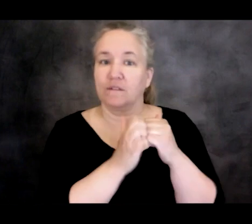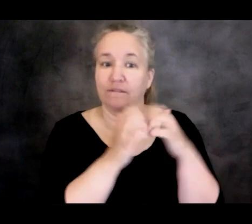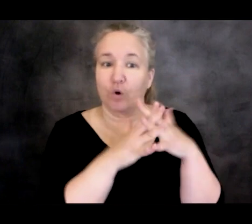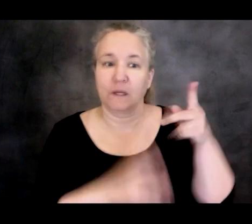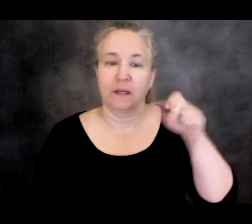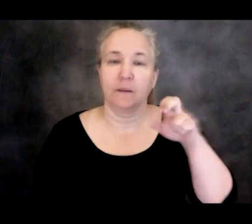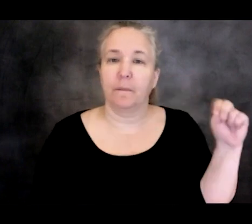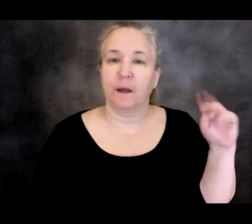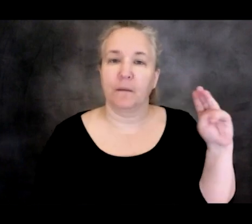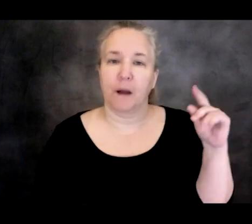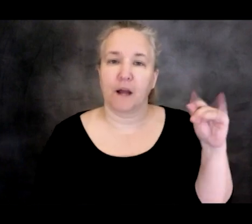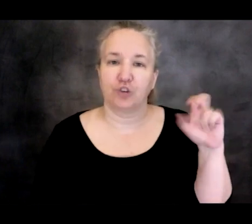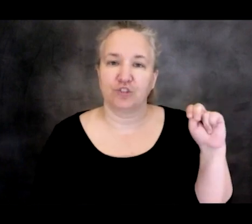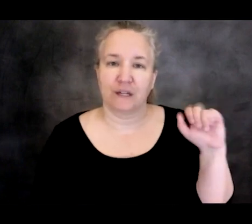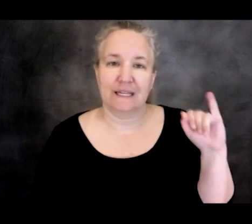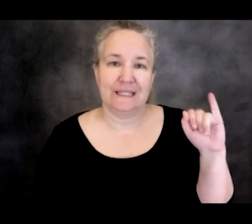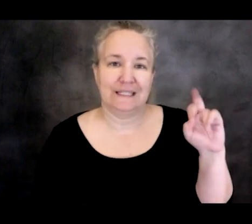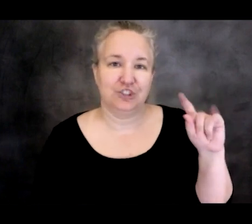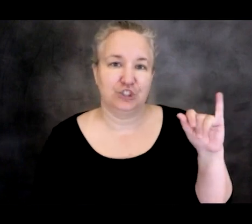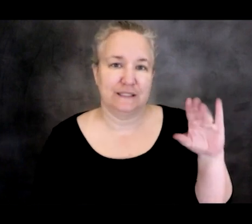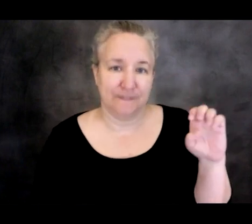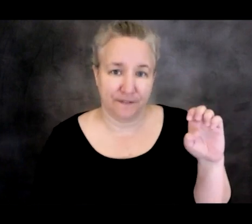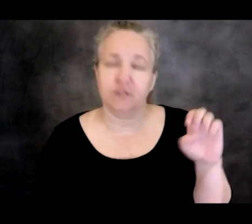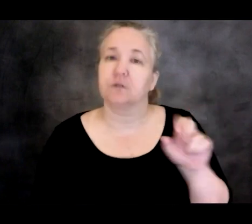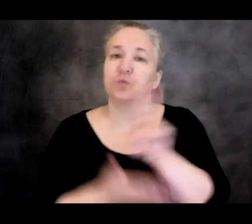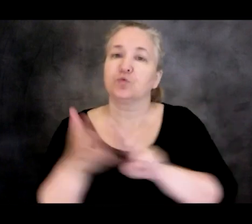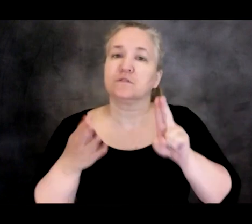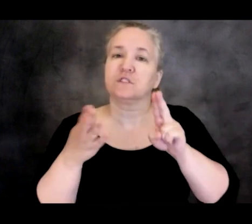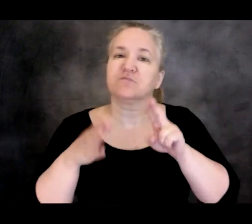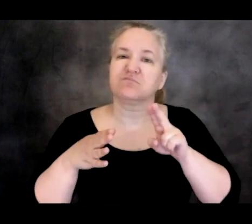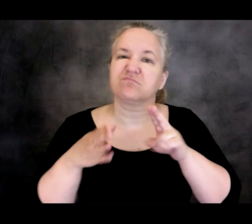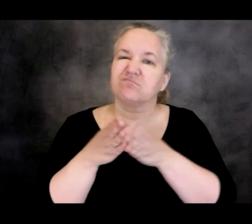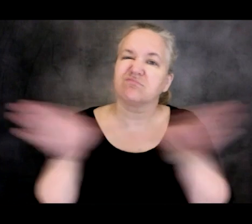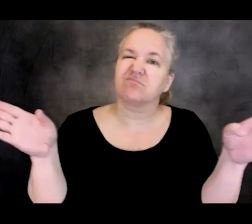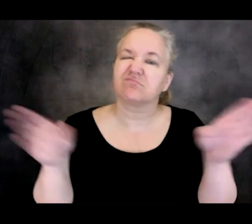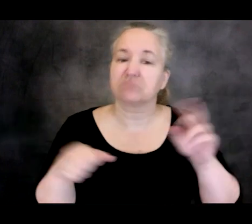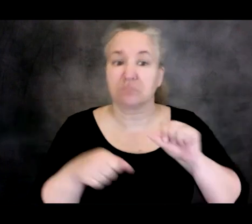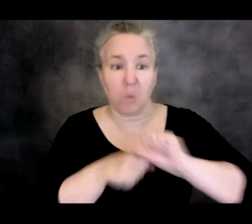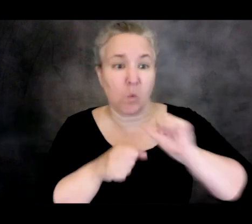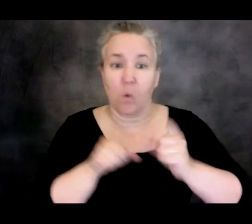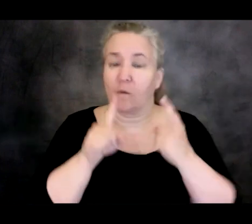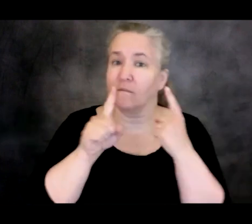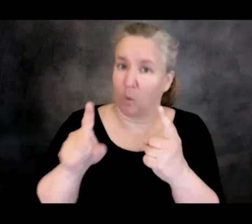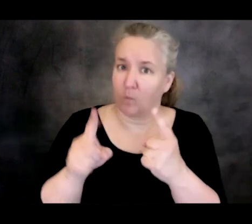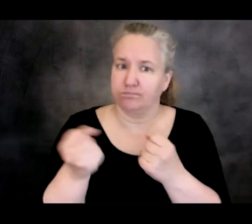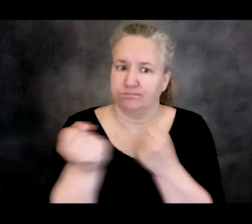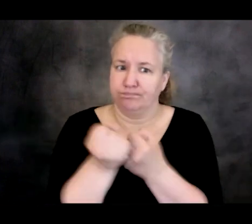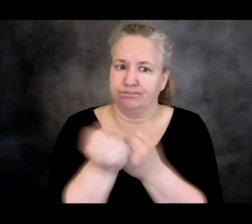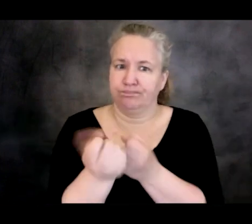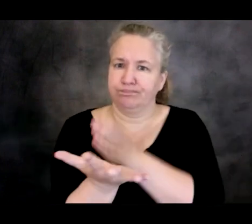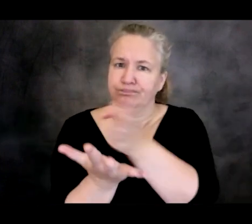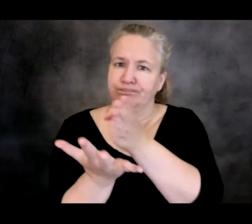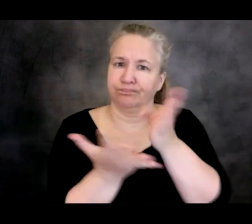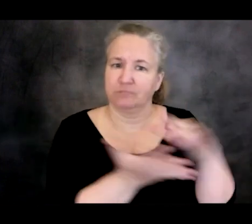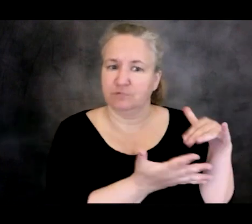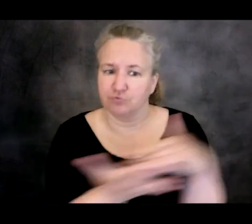Migration Initiative, a university-wide effort aimed at advancing and promoting interdisciplinary scholarship